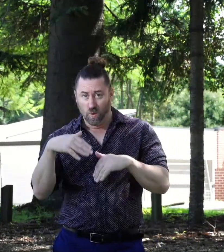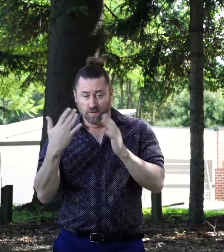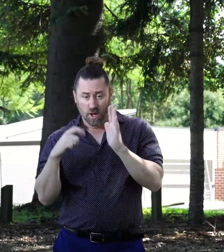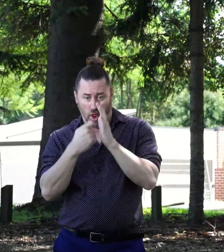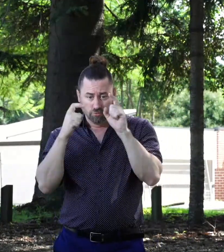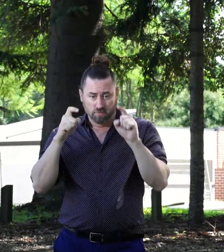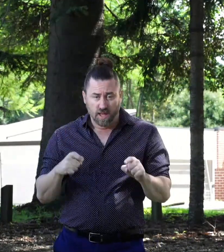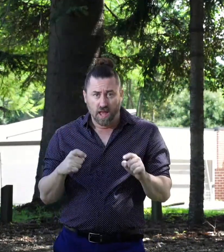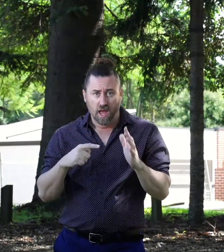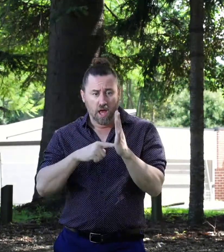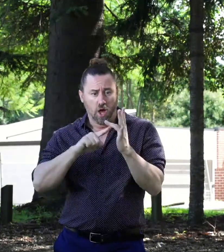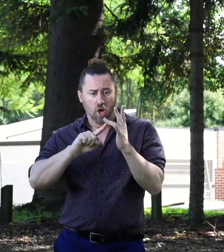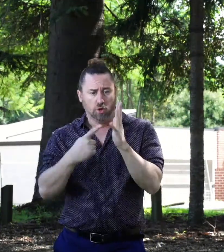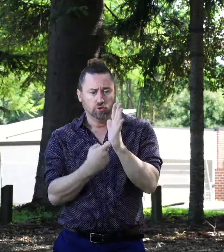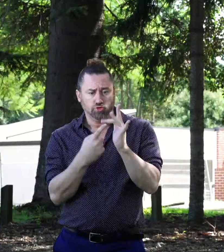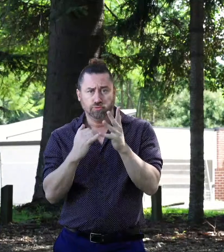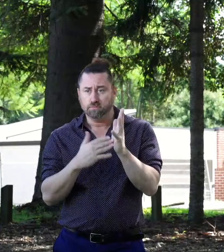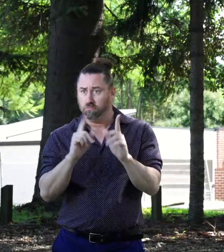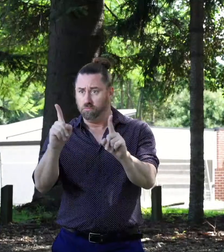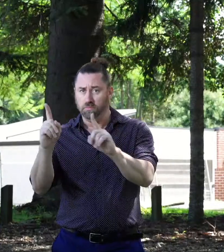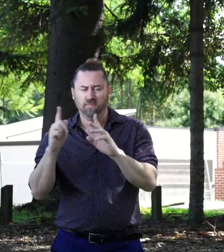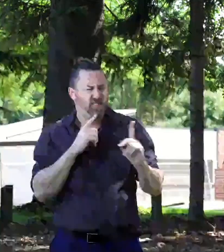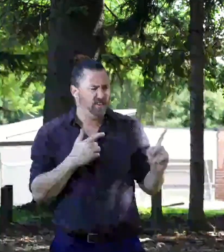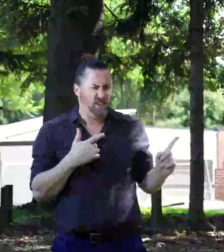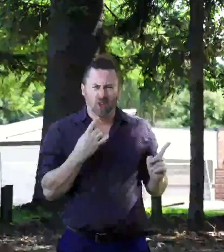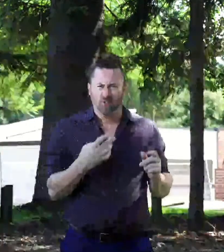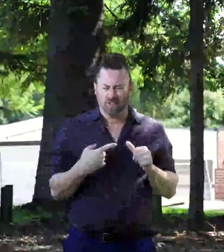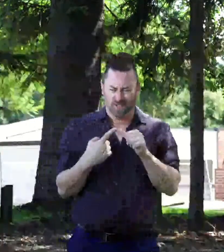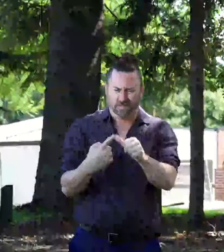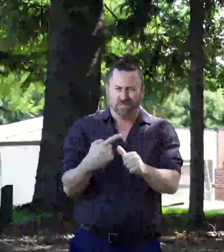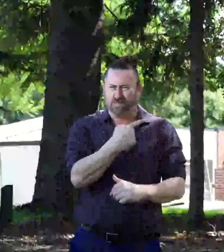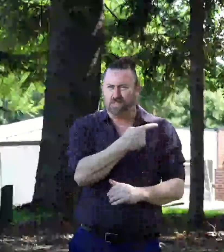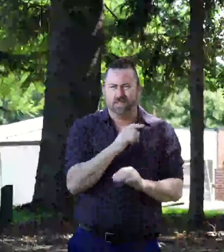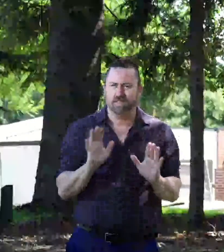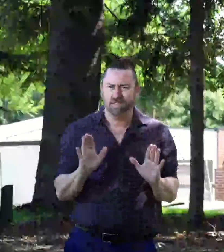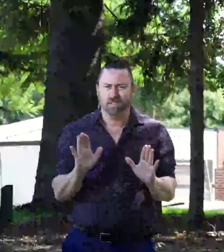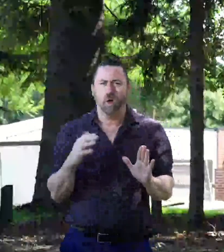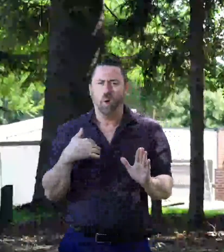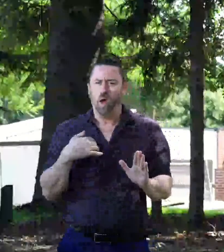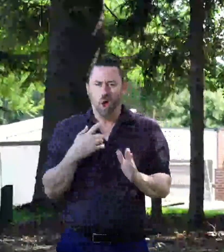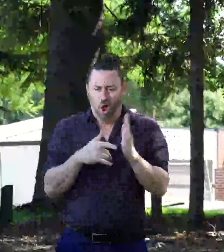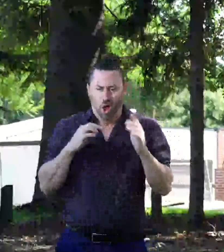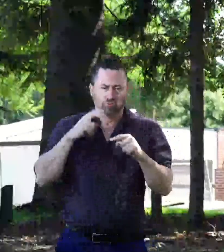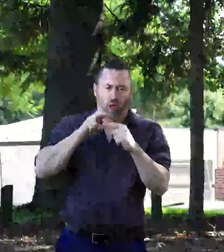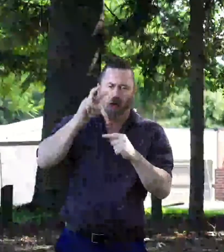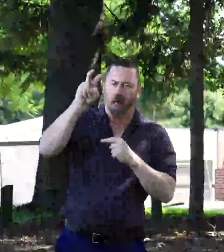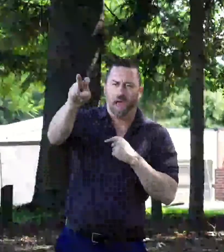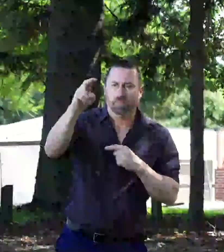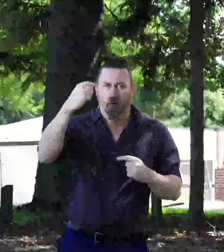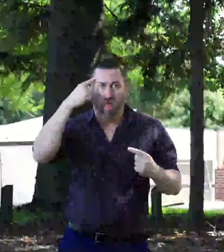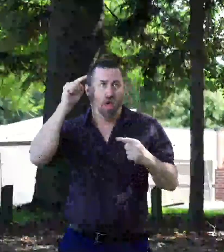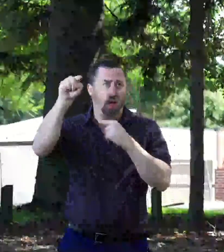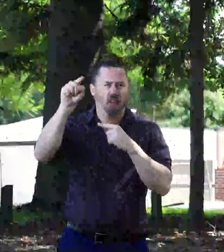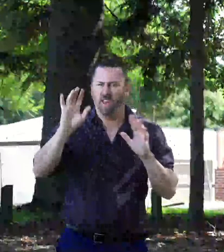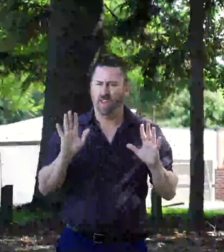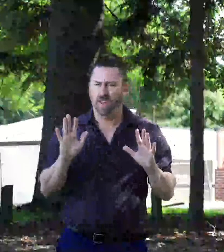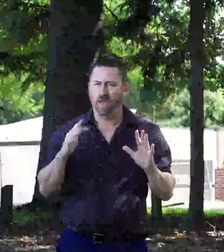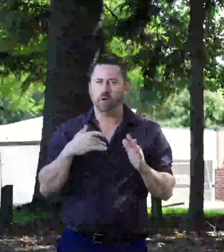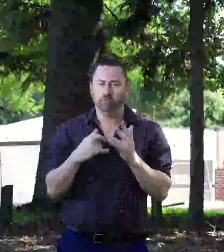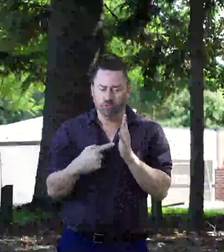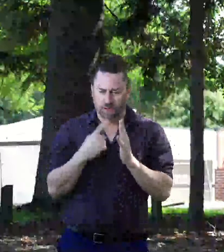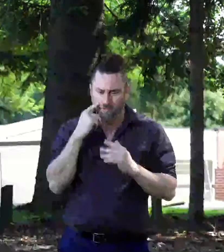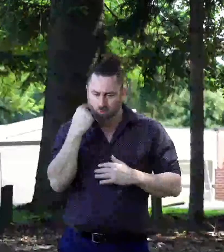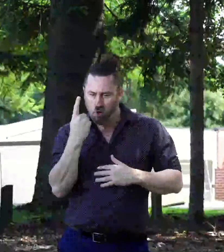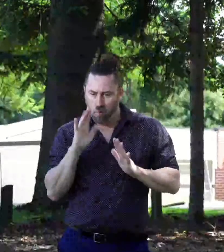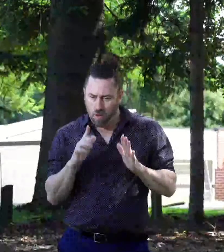look, the Premier's already answered that. You know, one day at a time here. We're very happy with the response the position we're taking at